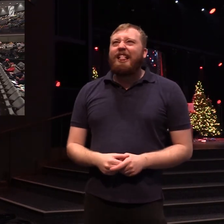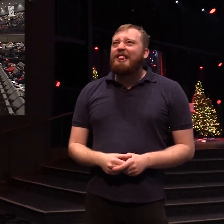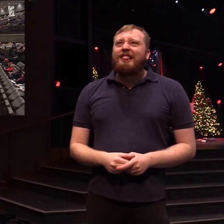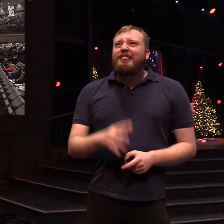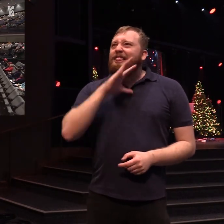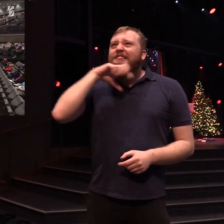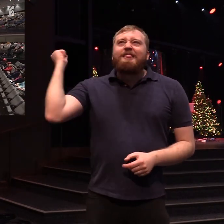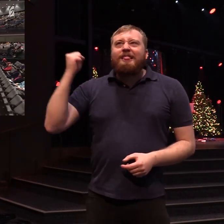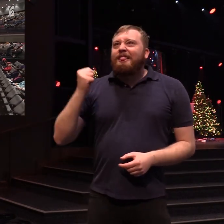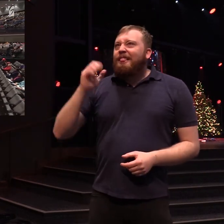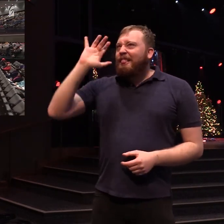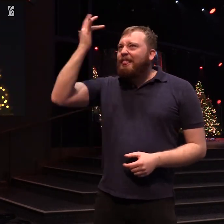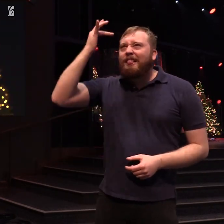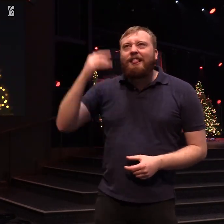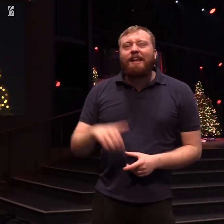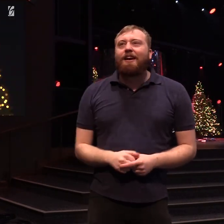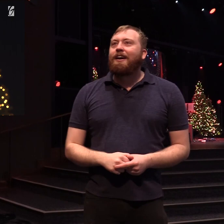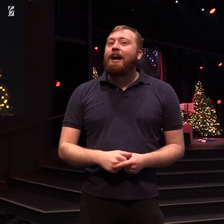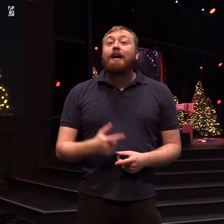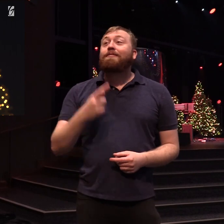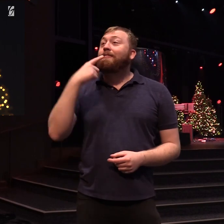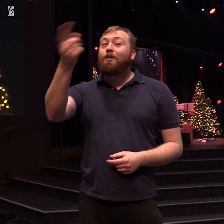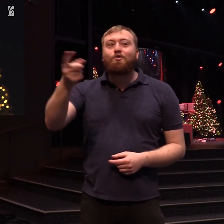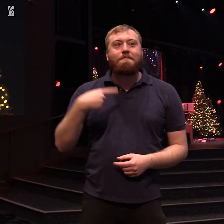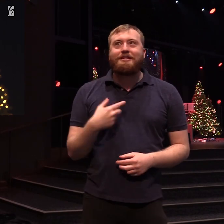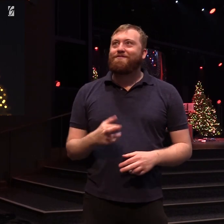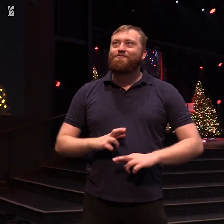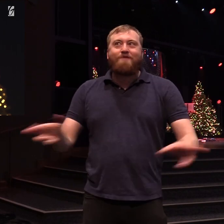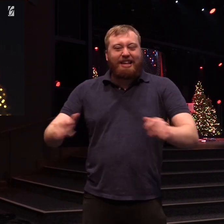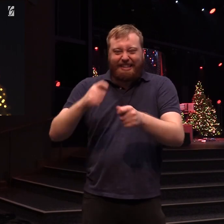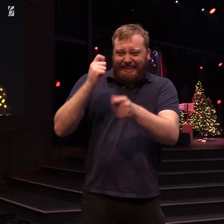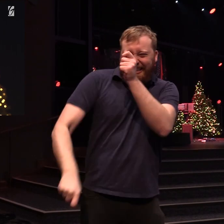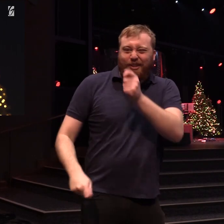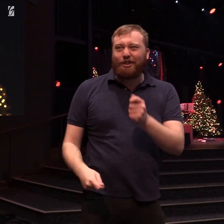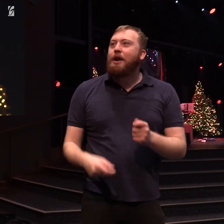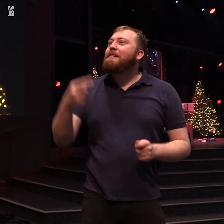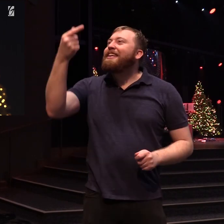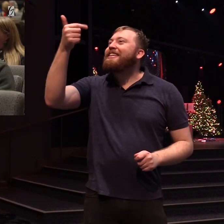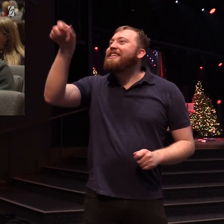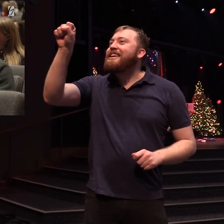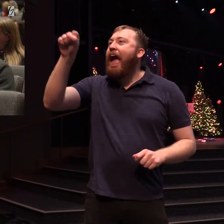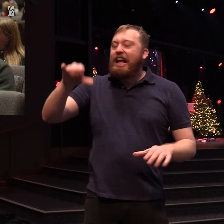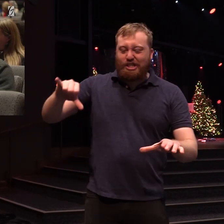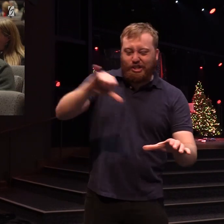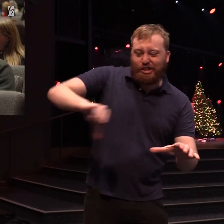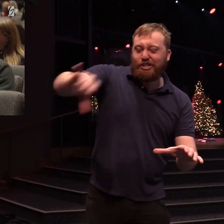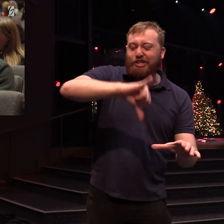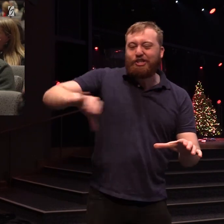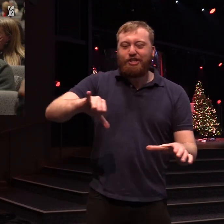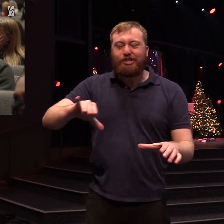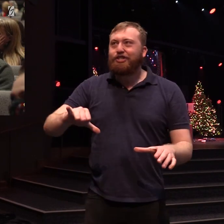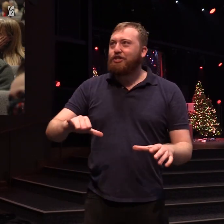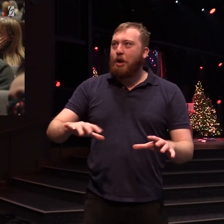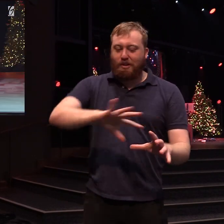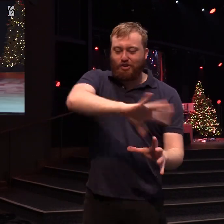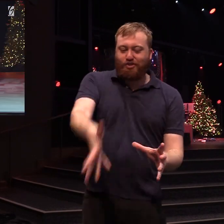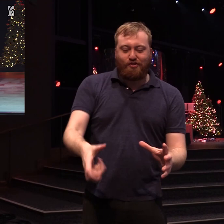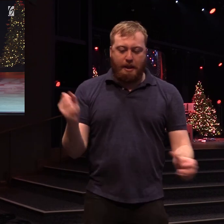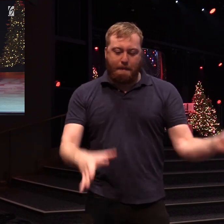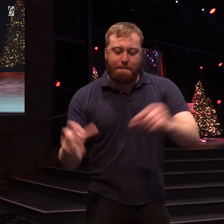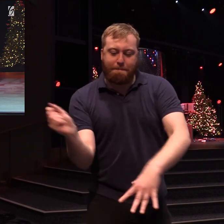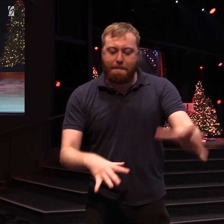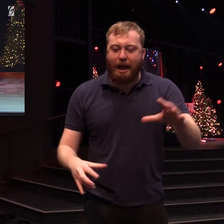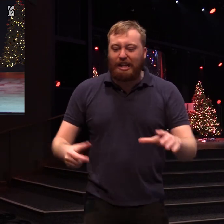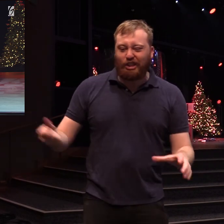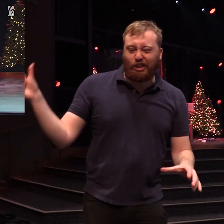them. I tell you, I will light the match. I'll pour gasoline on the stack of them. I'm ready to see them down. I